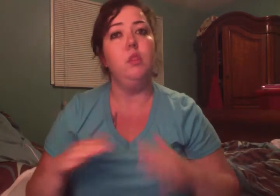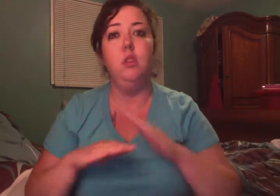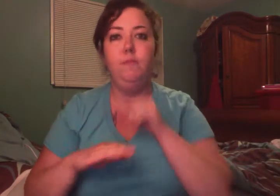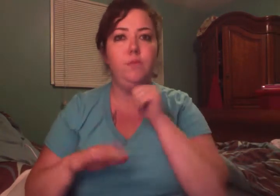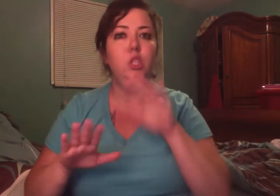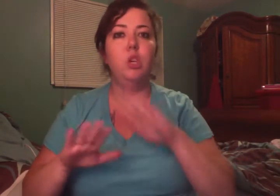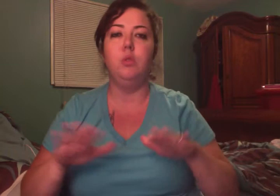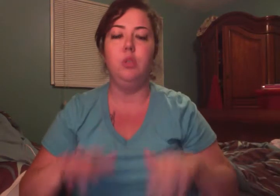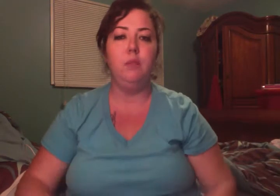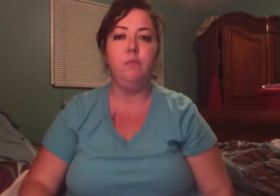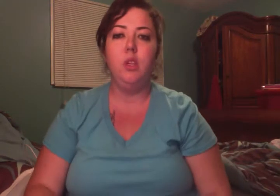don't do it.